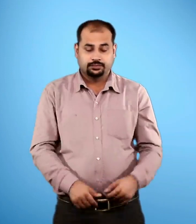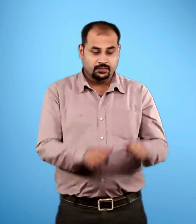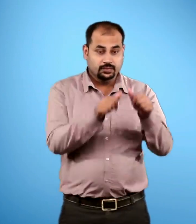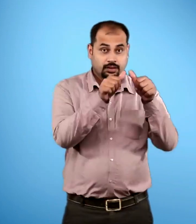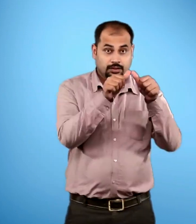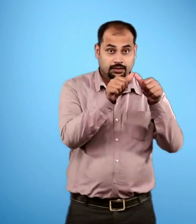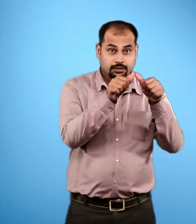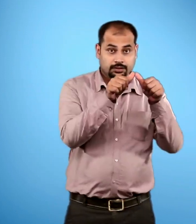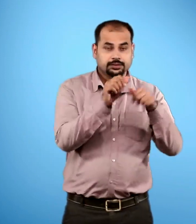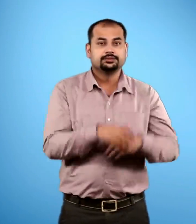A.